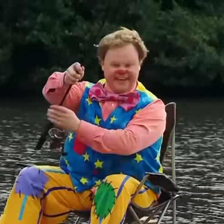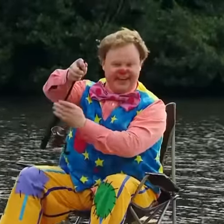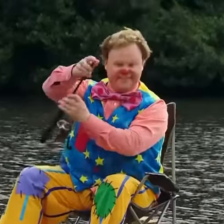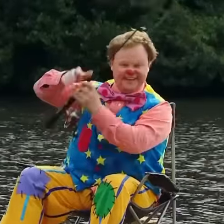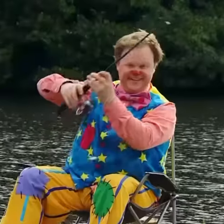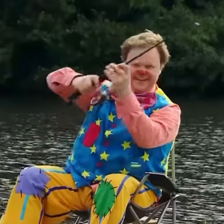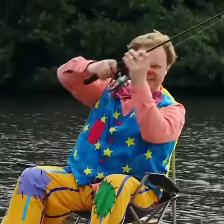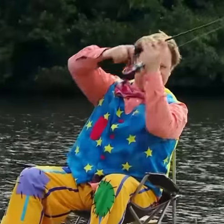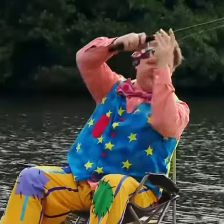go.